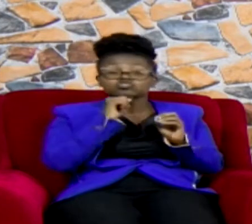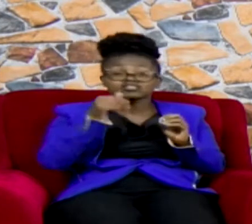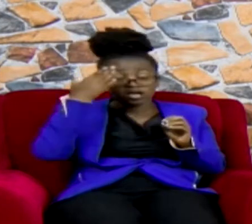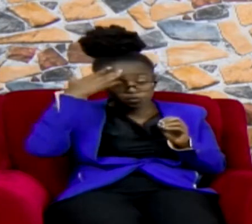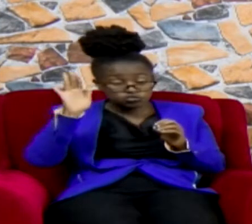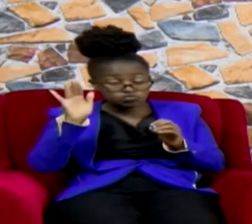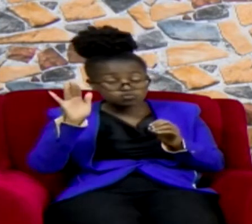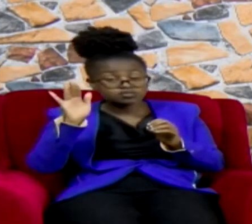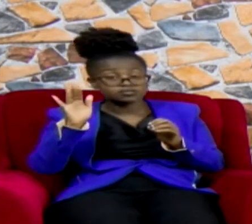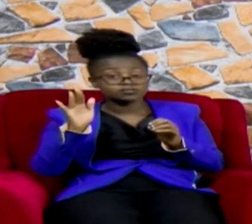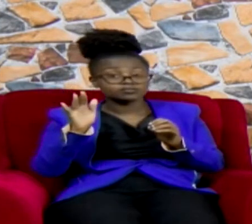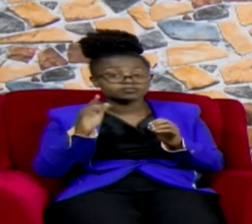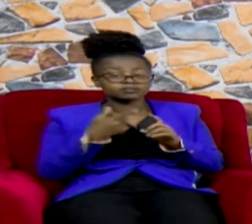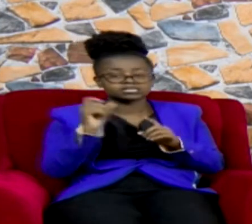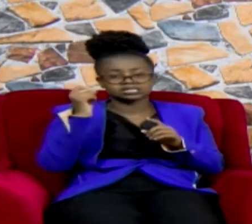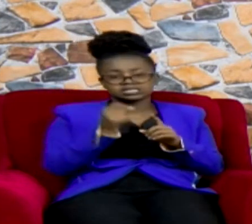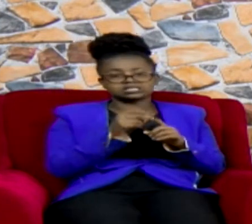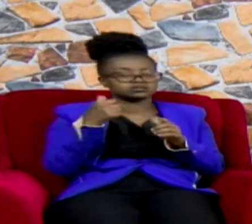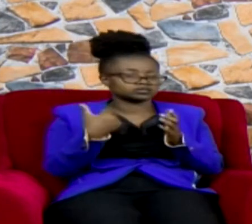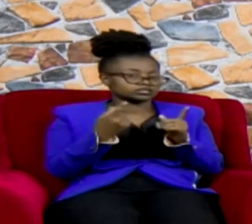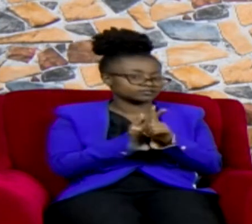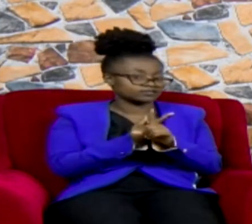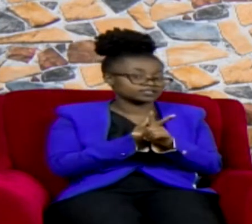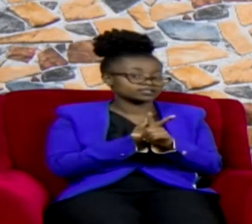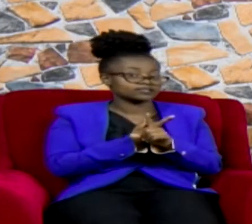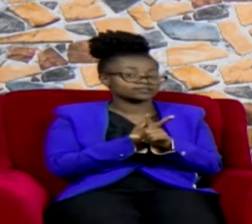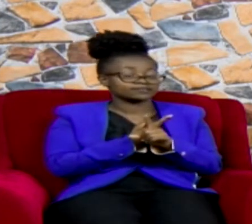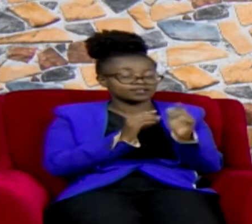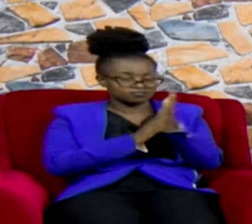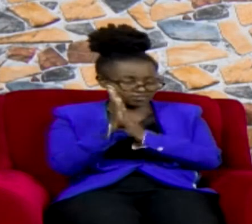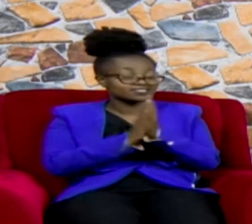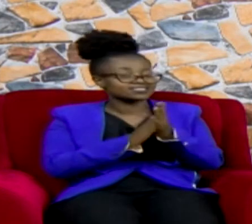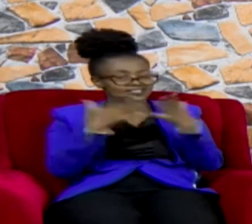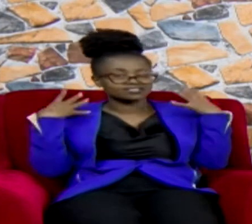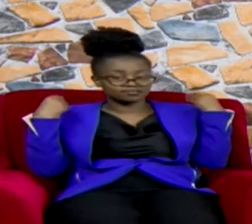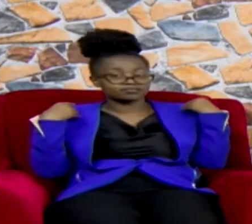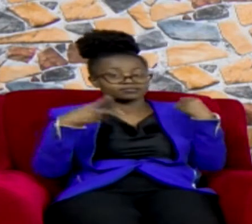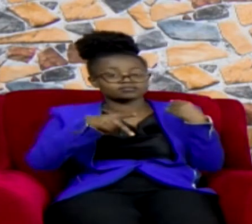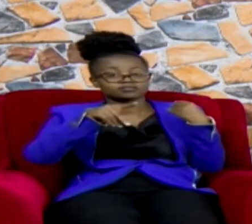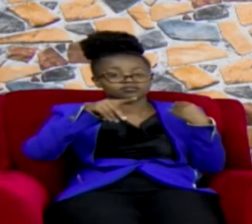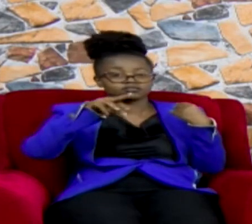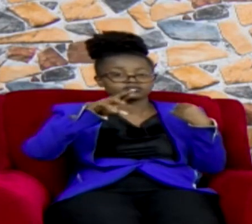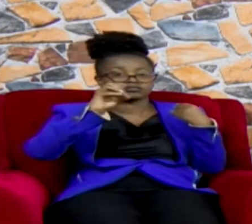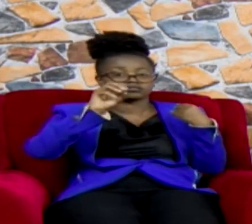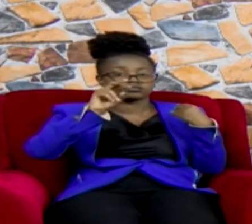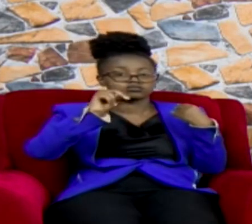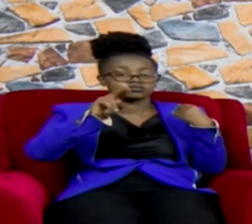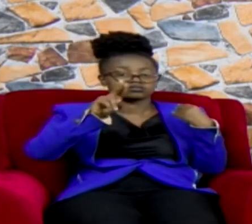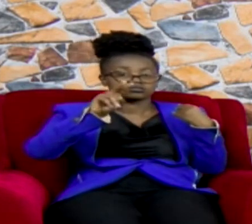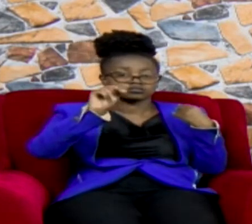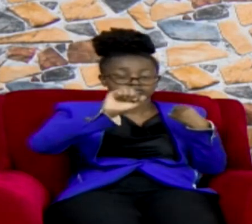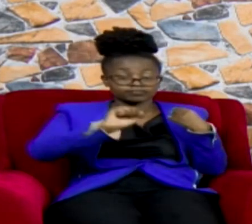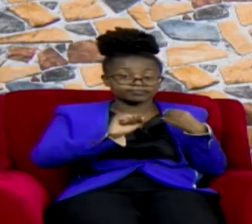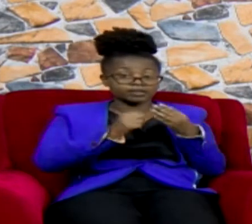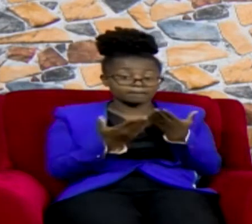it just throws them off balance totally. So I found that quite an interesting exercise. The time I did it. Pronouns is, because